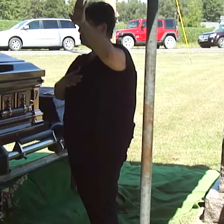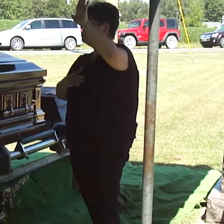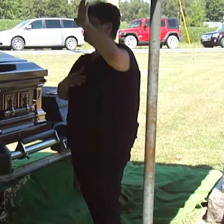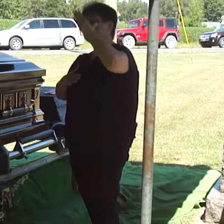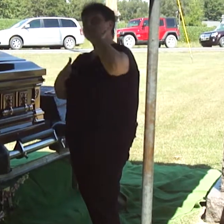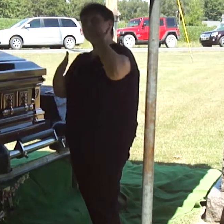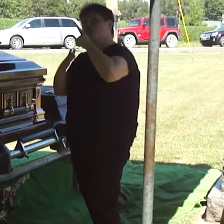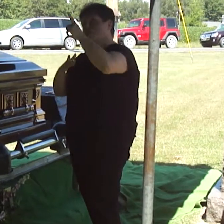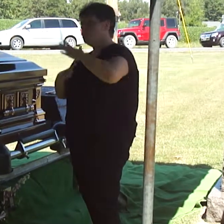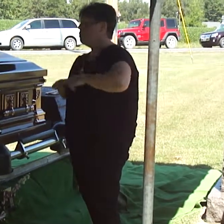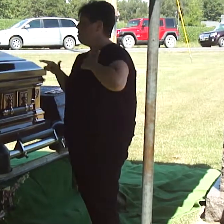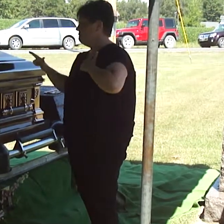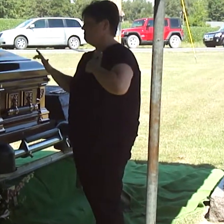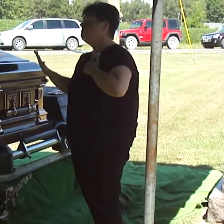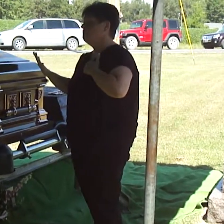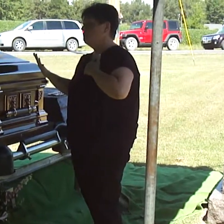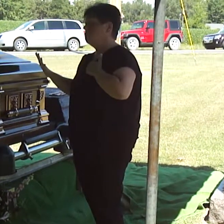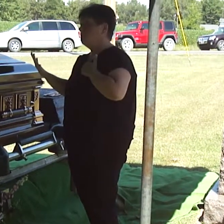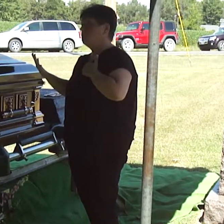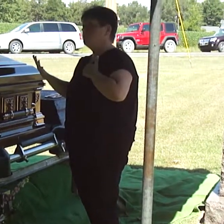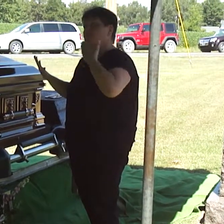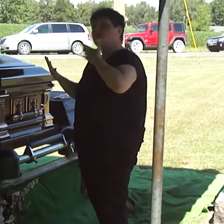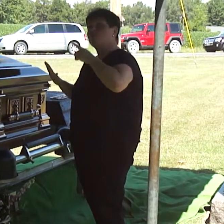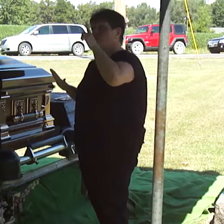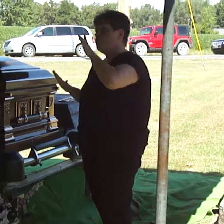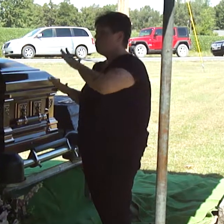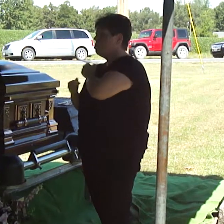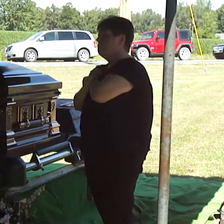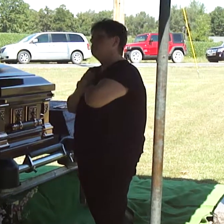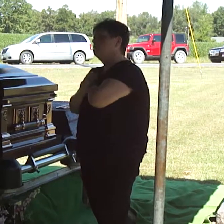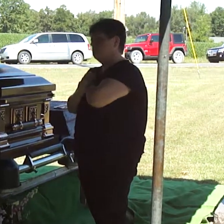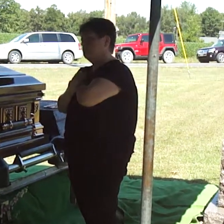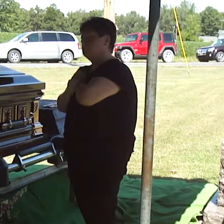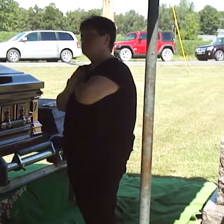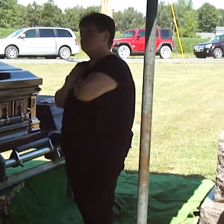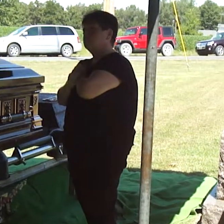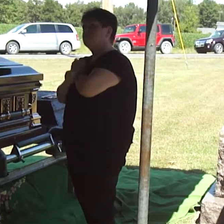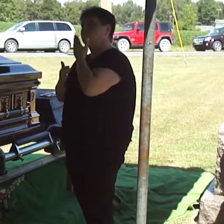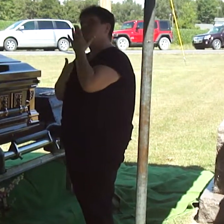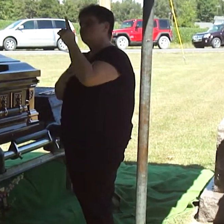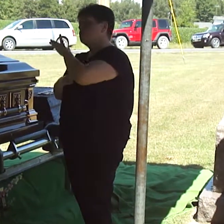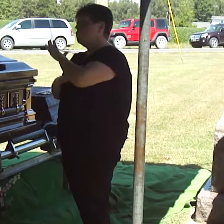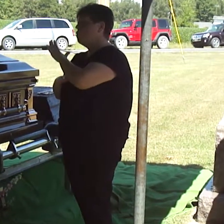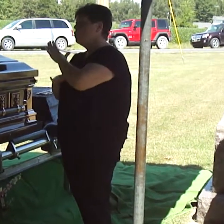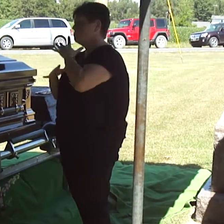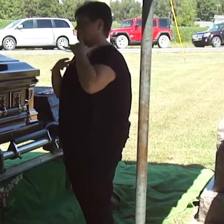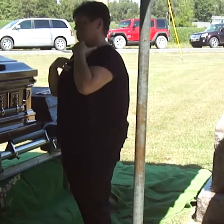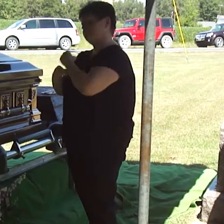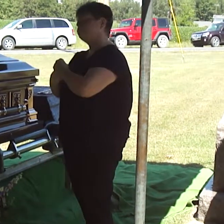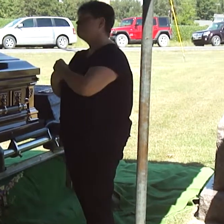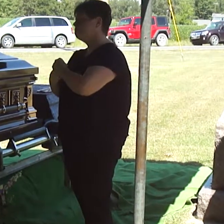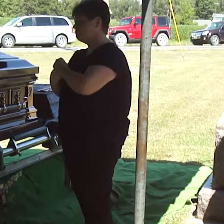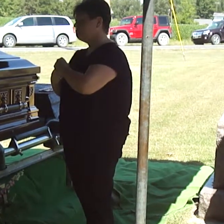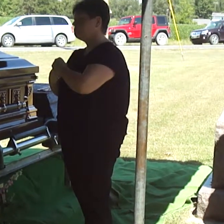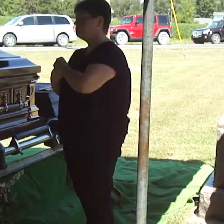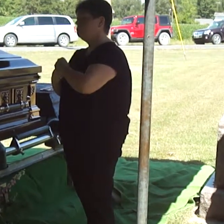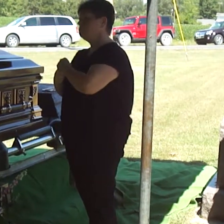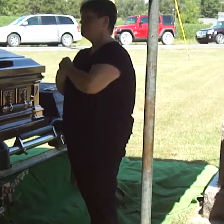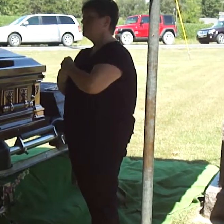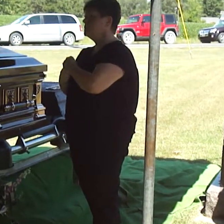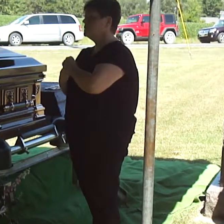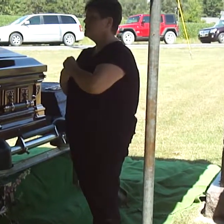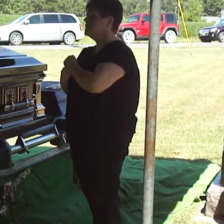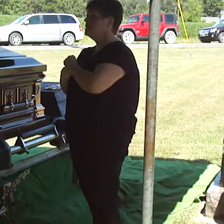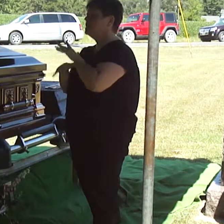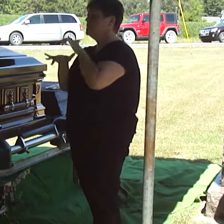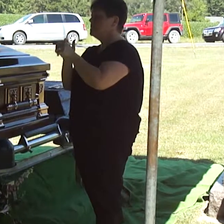Lord, thank you for her life. Thank you for her love. Thank you for her strength. Be with each